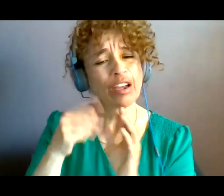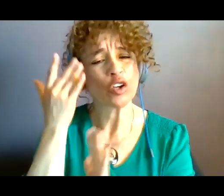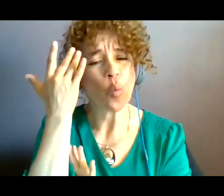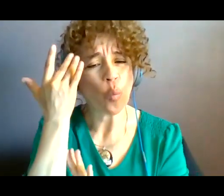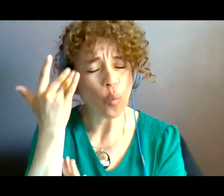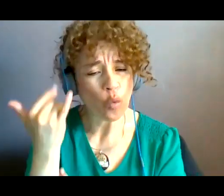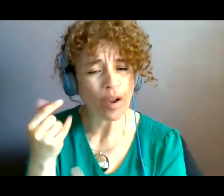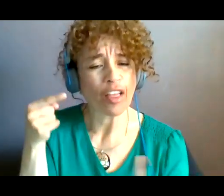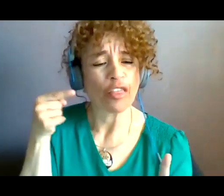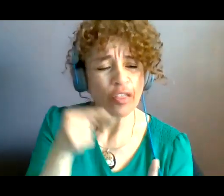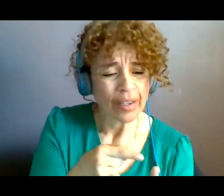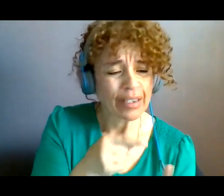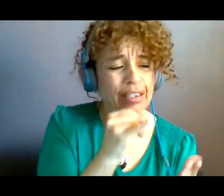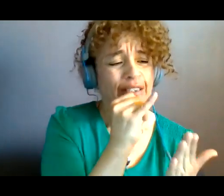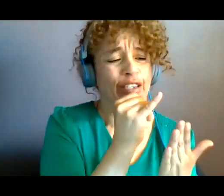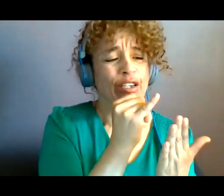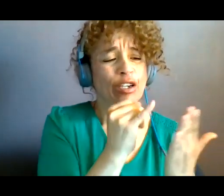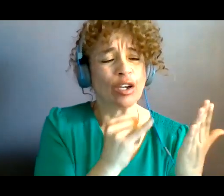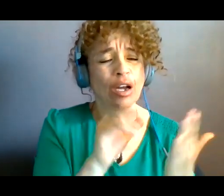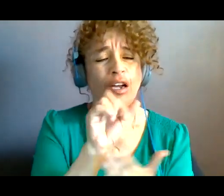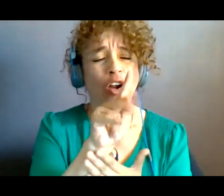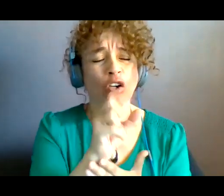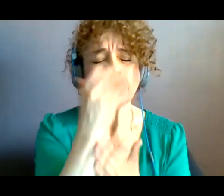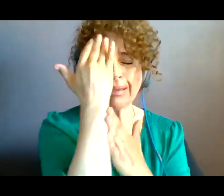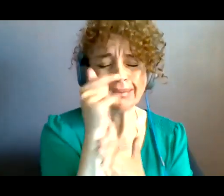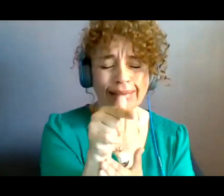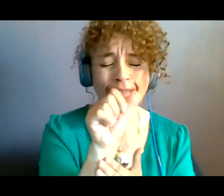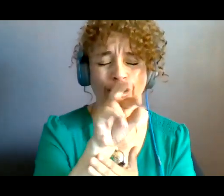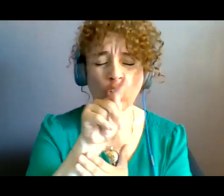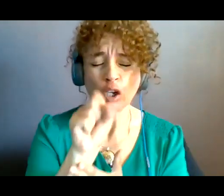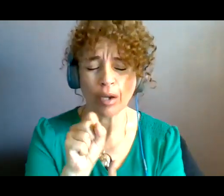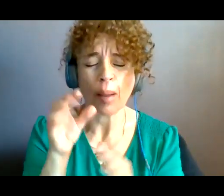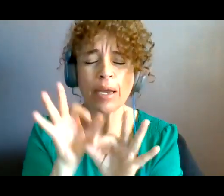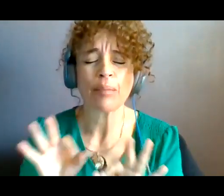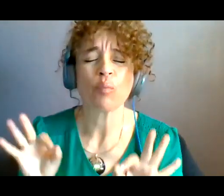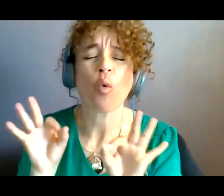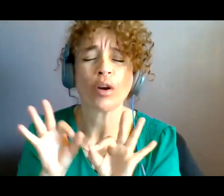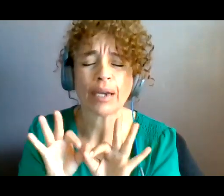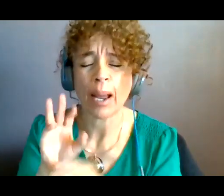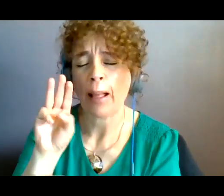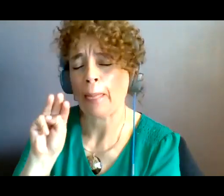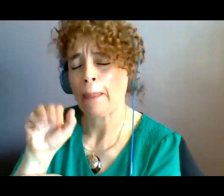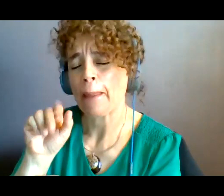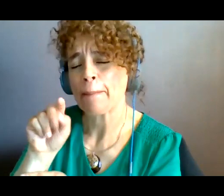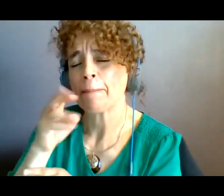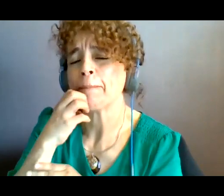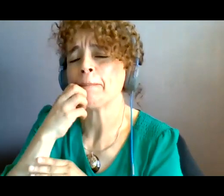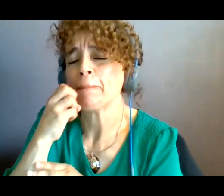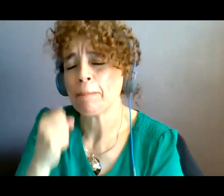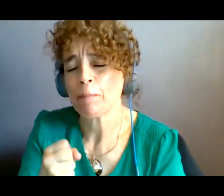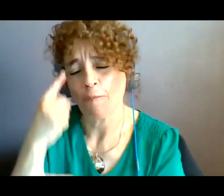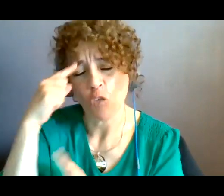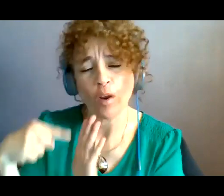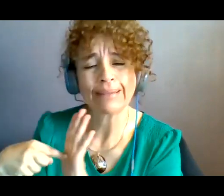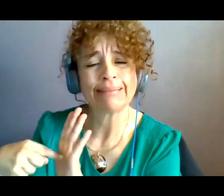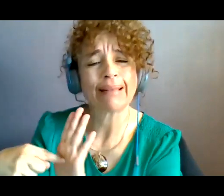is this art important, or why does this art matter? And so, for